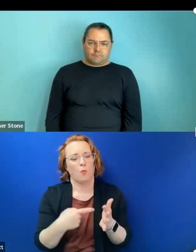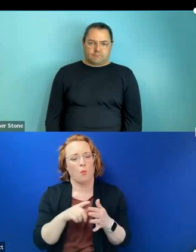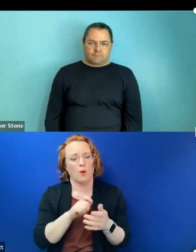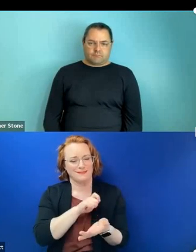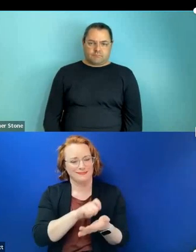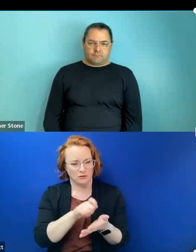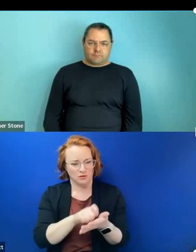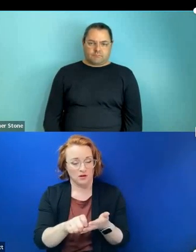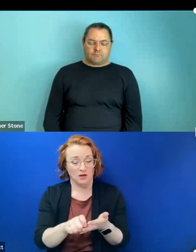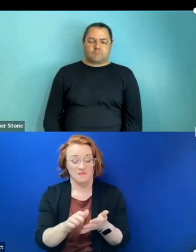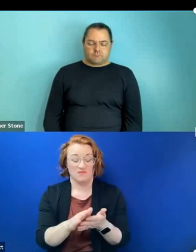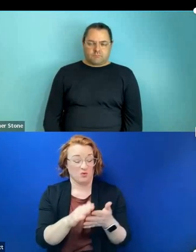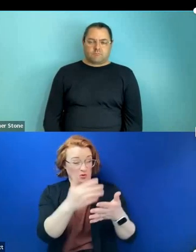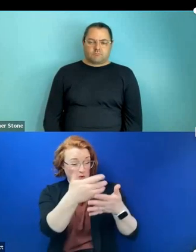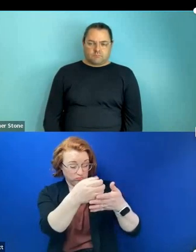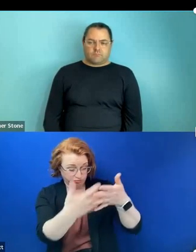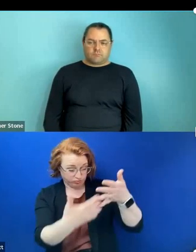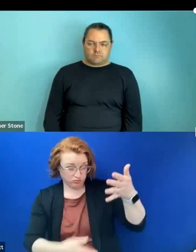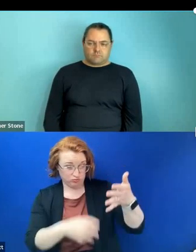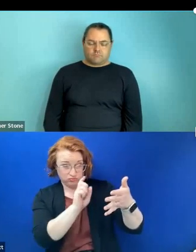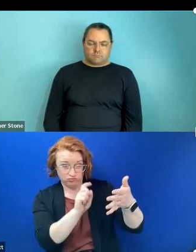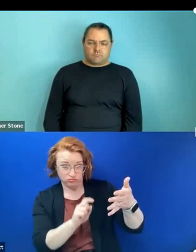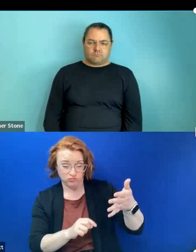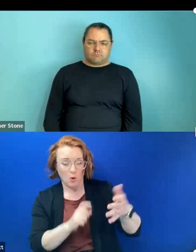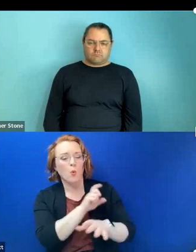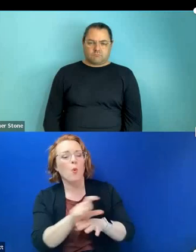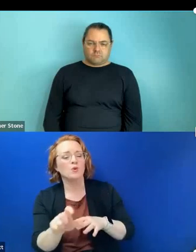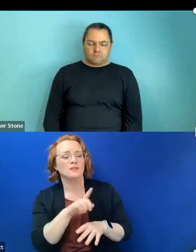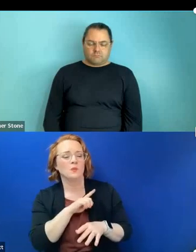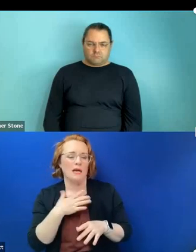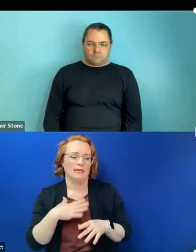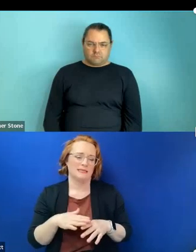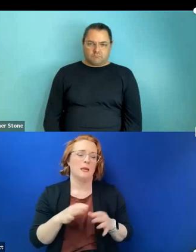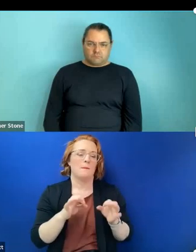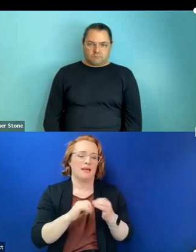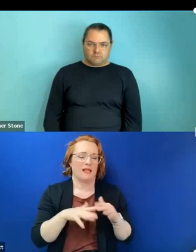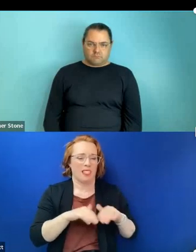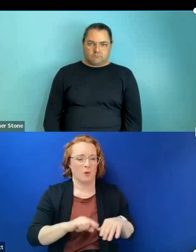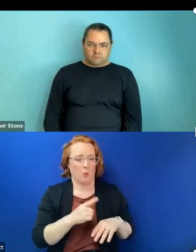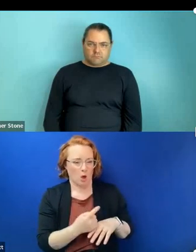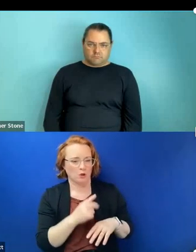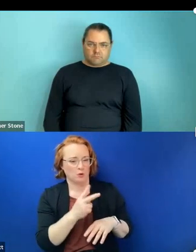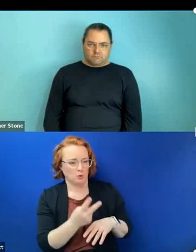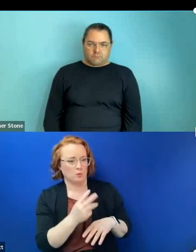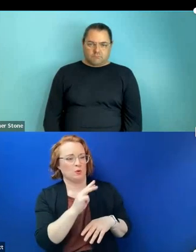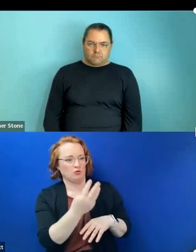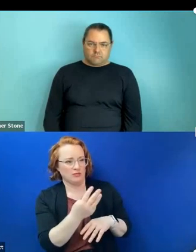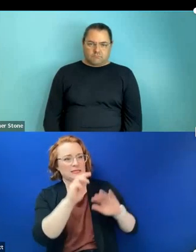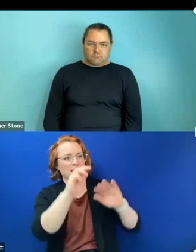the different places that you can go on courses for, because you need your BSL level 1, 2, 3, and then 6.